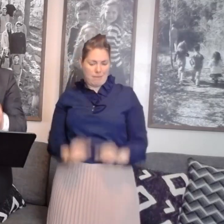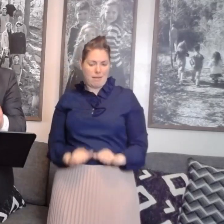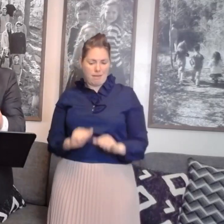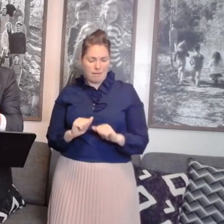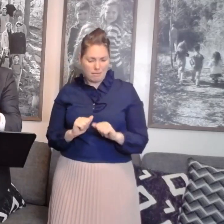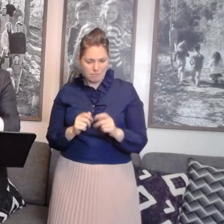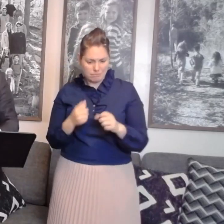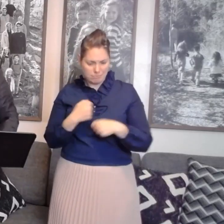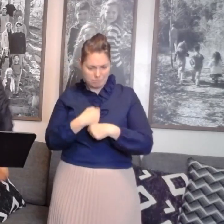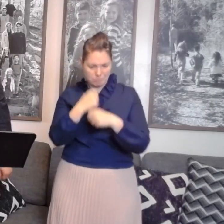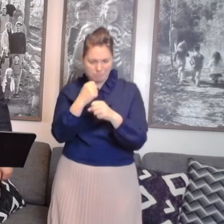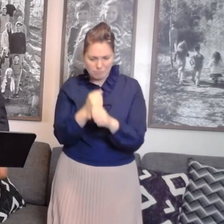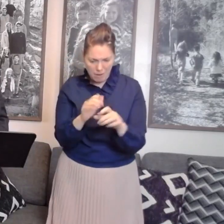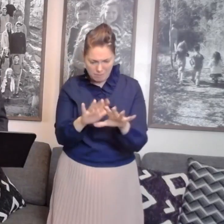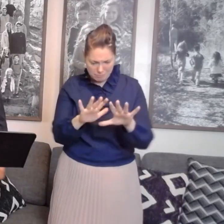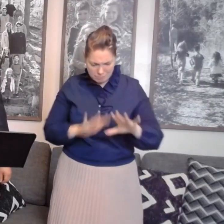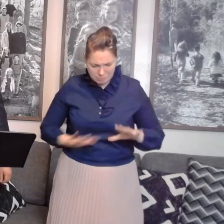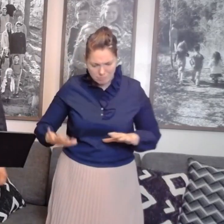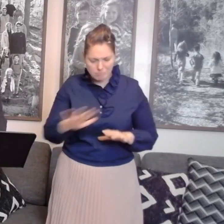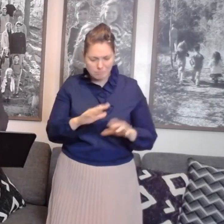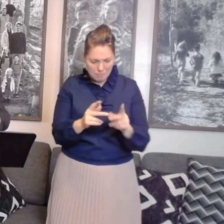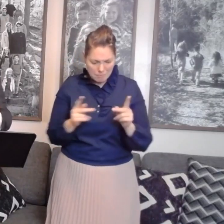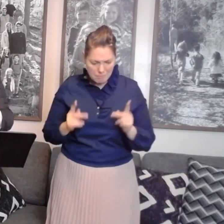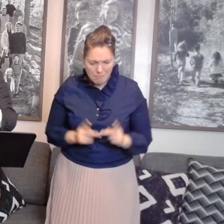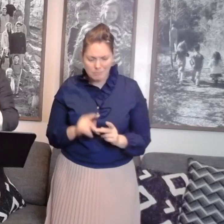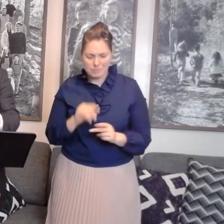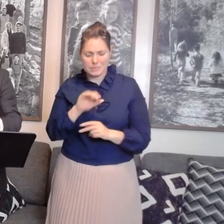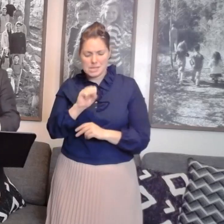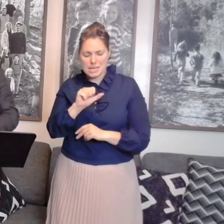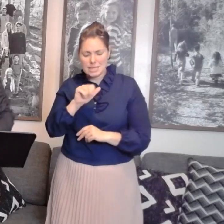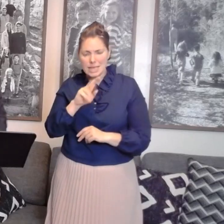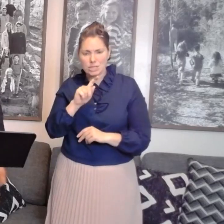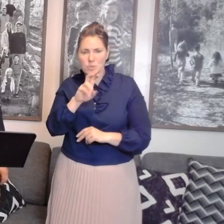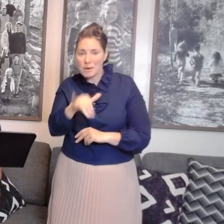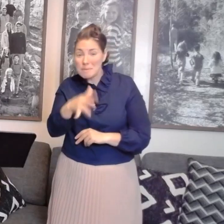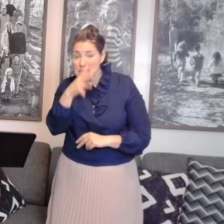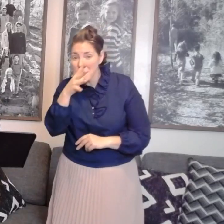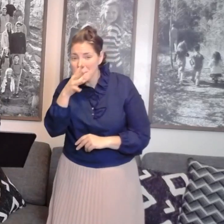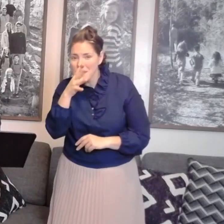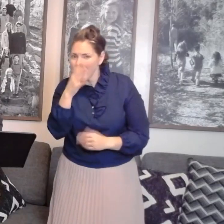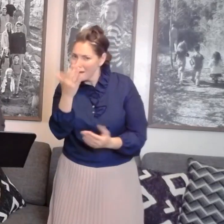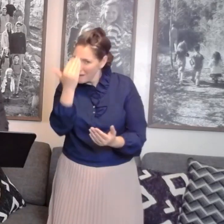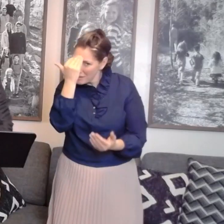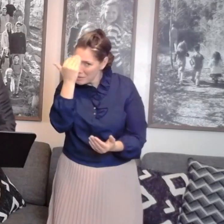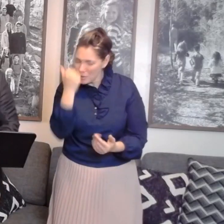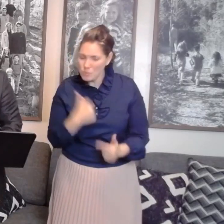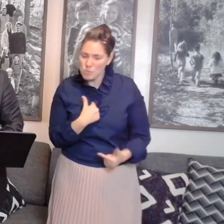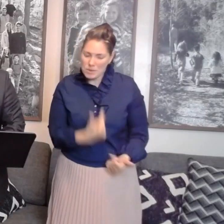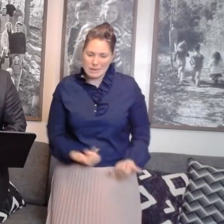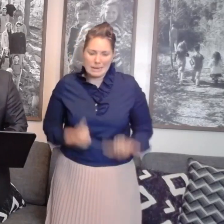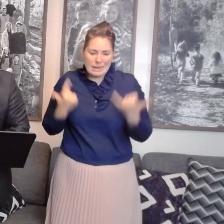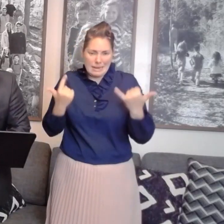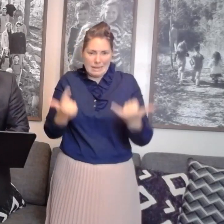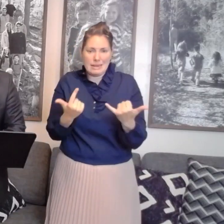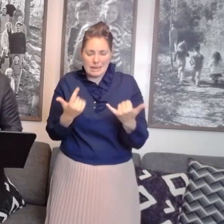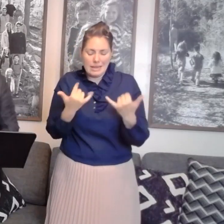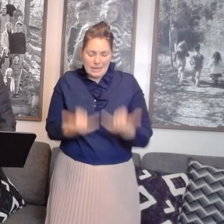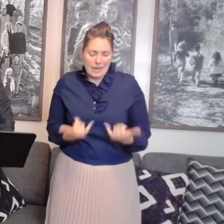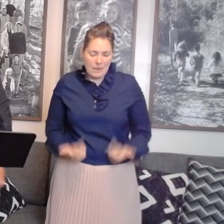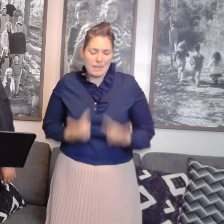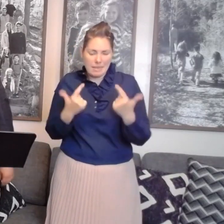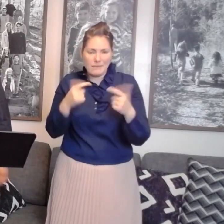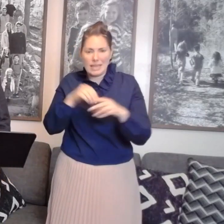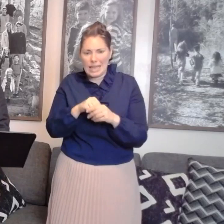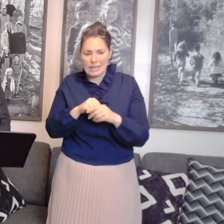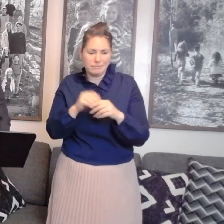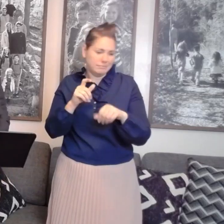build God a sanctuary? Come on, Mama. I know we're living in challenging times.